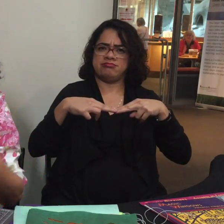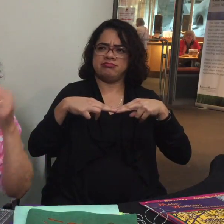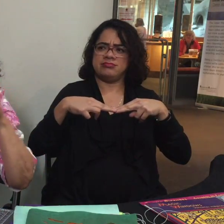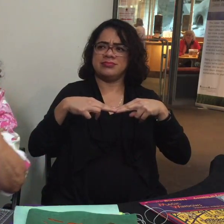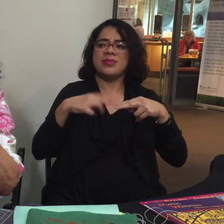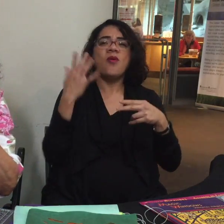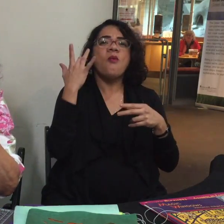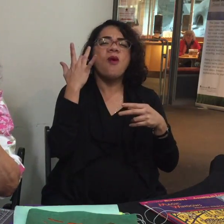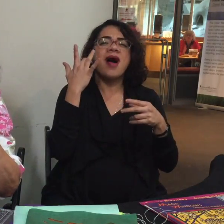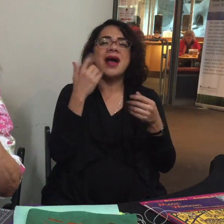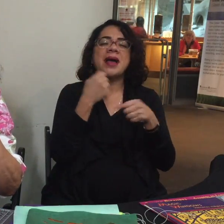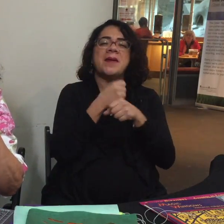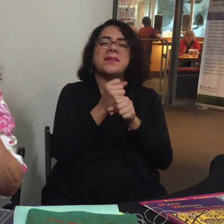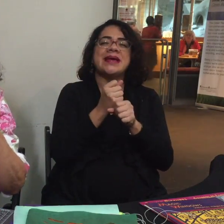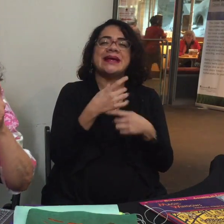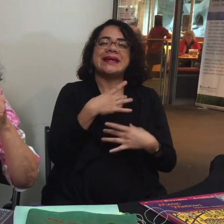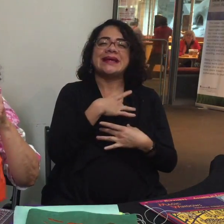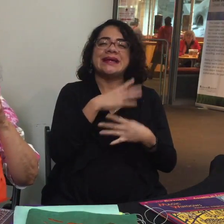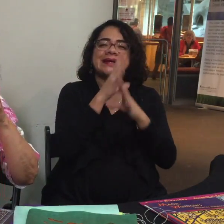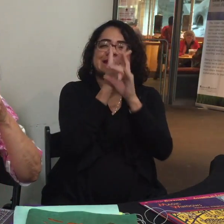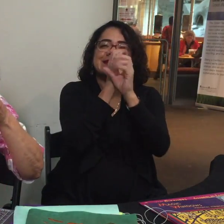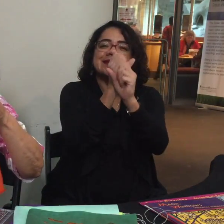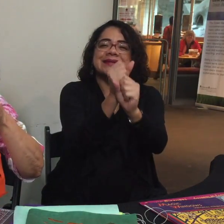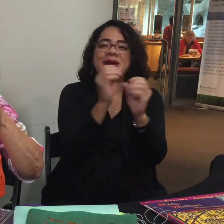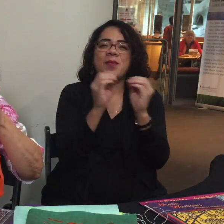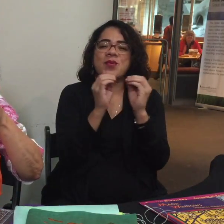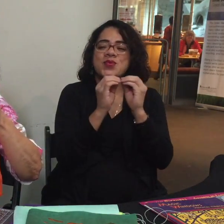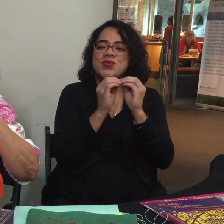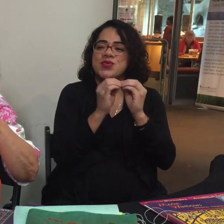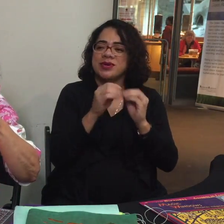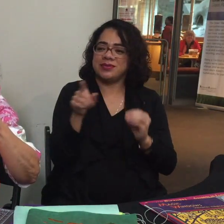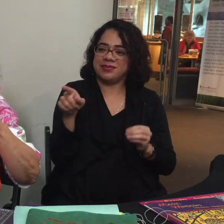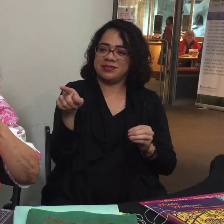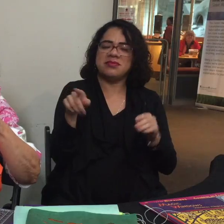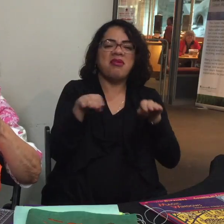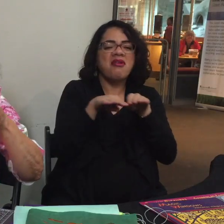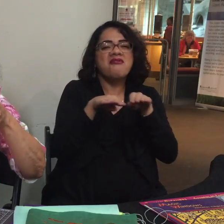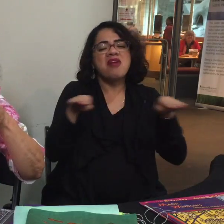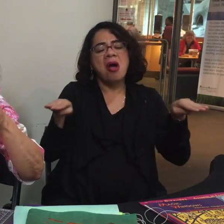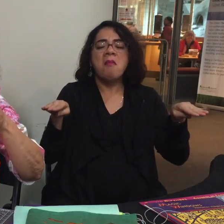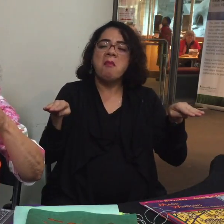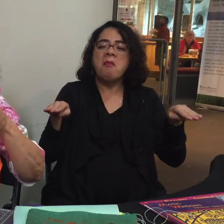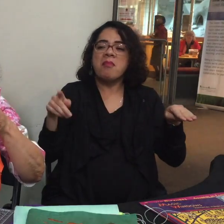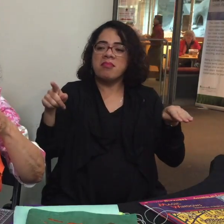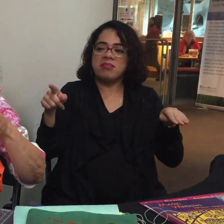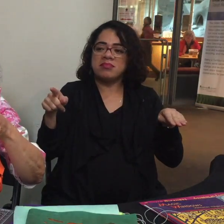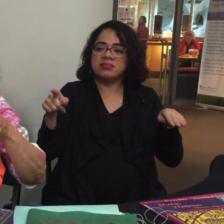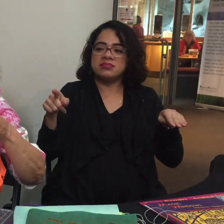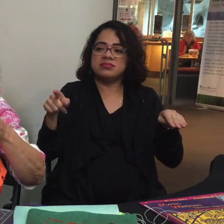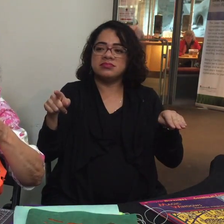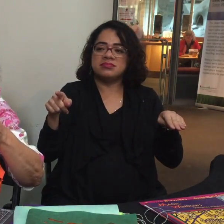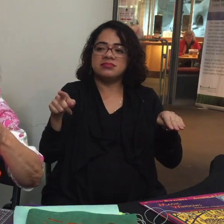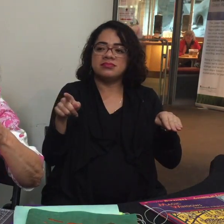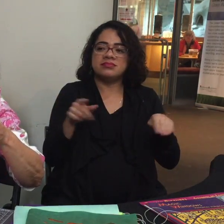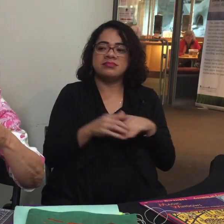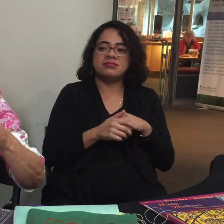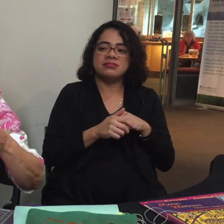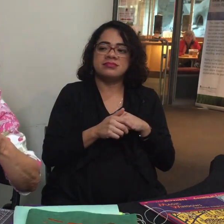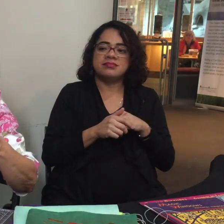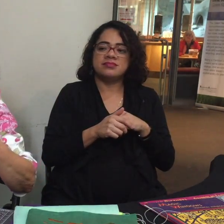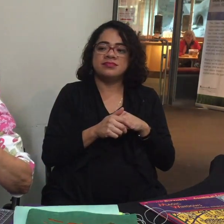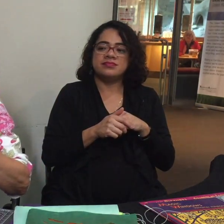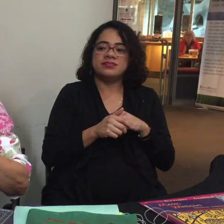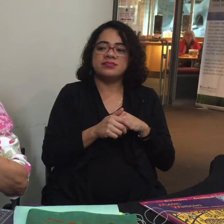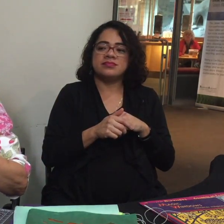more interested in instead of just a flat edge. And again, anything that you cut will work because it's